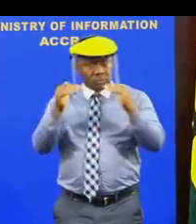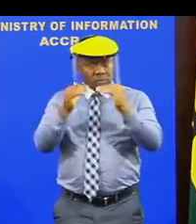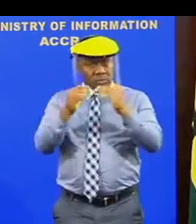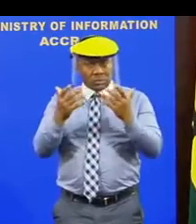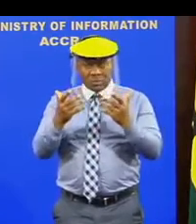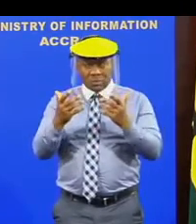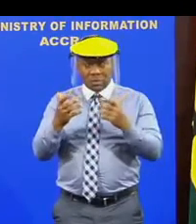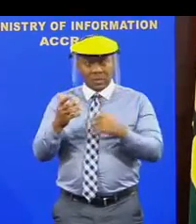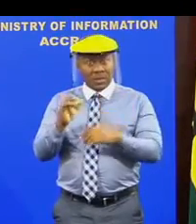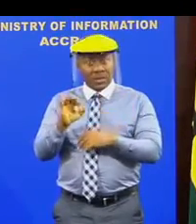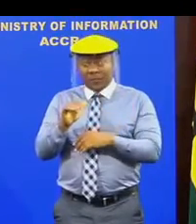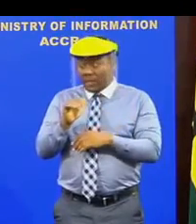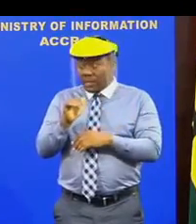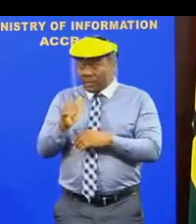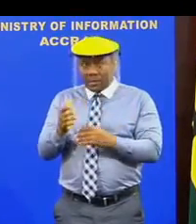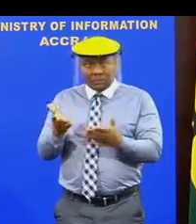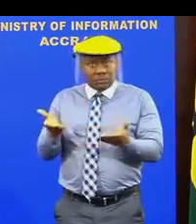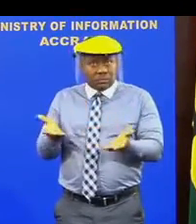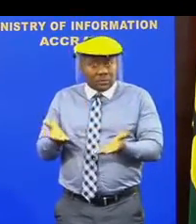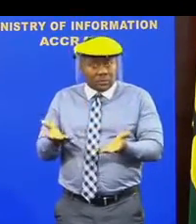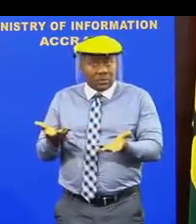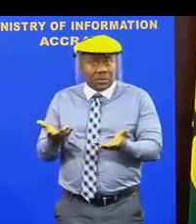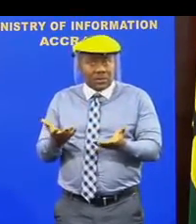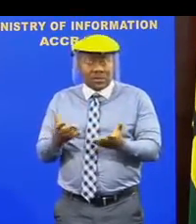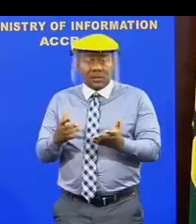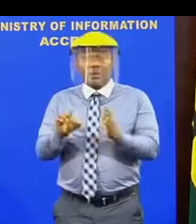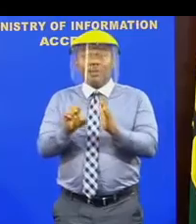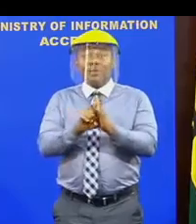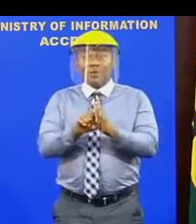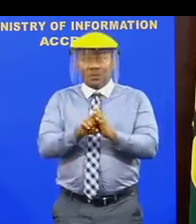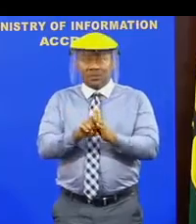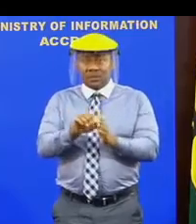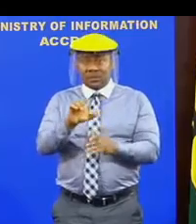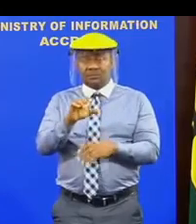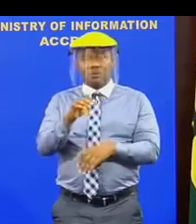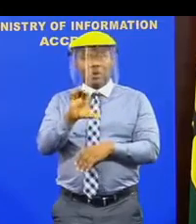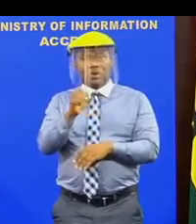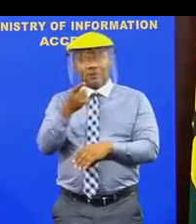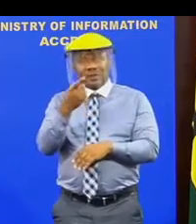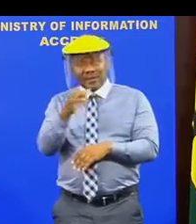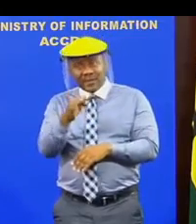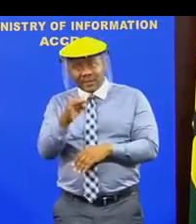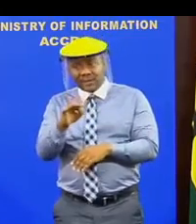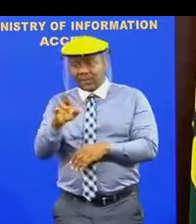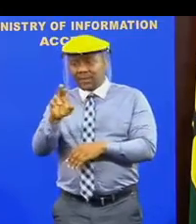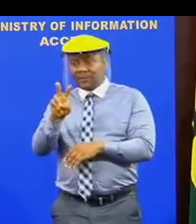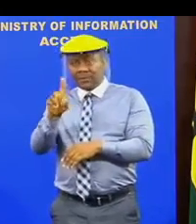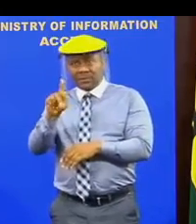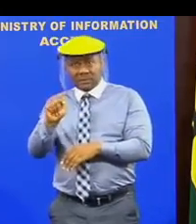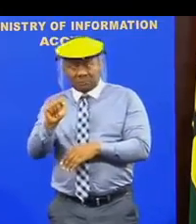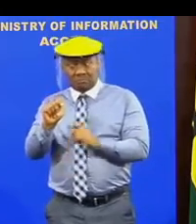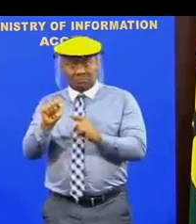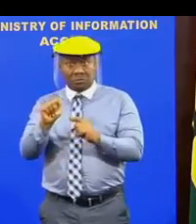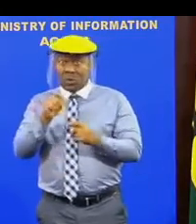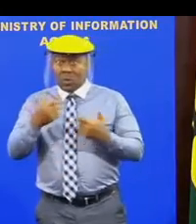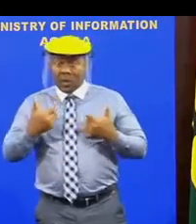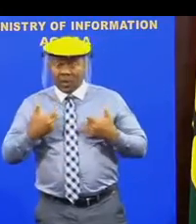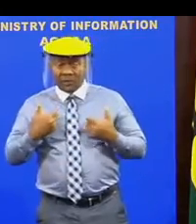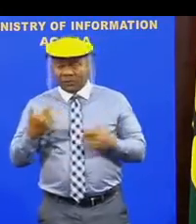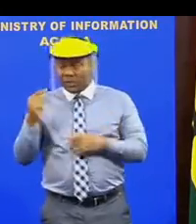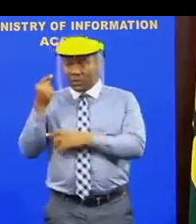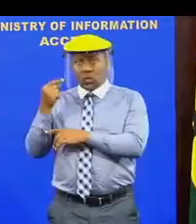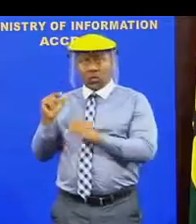not available, as the case with COVID RDTs, you validate an RDT with what we call the gold standard. And for the gold standard, this is